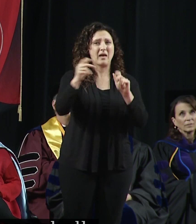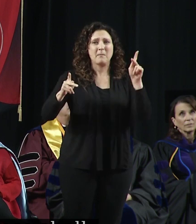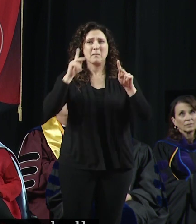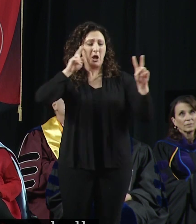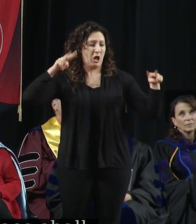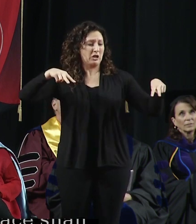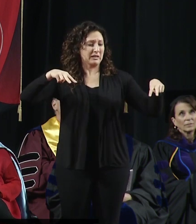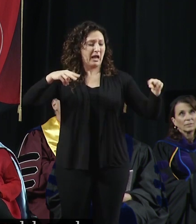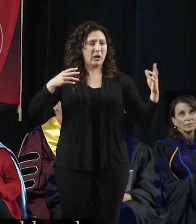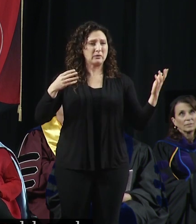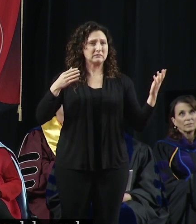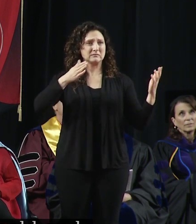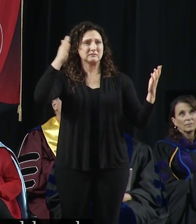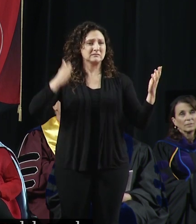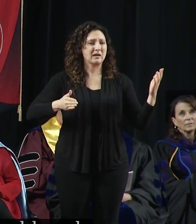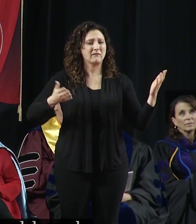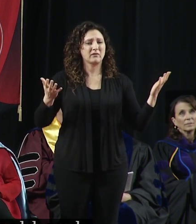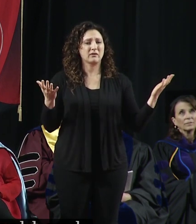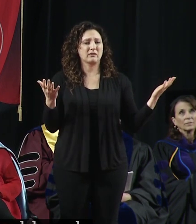who never know